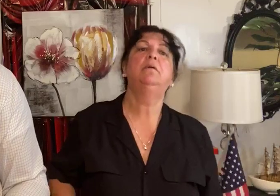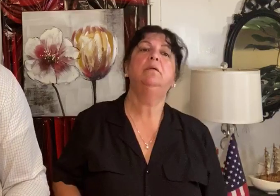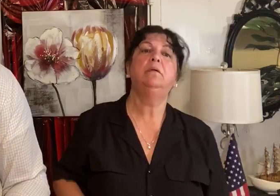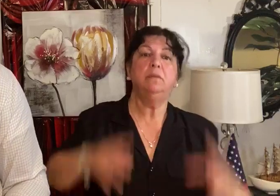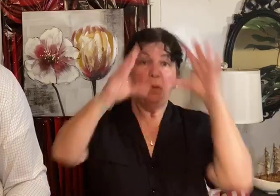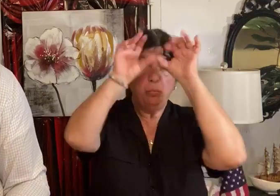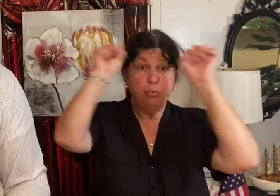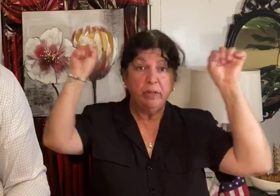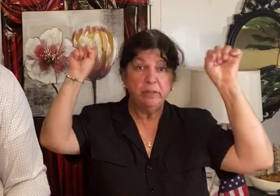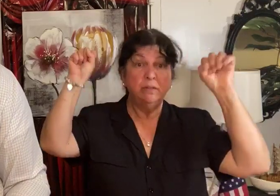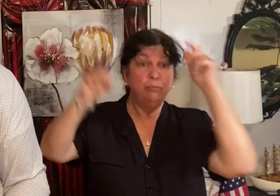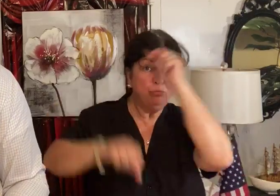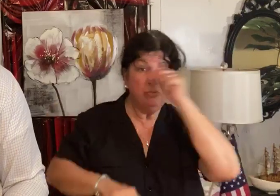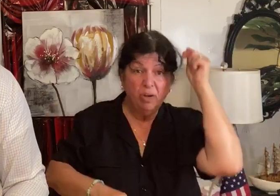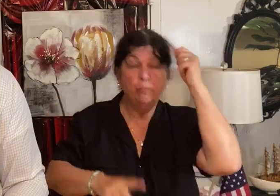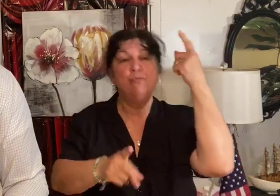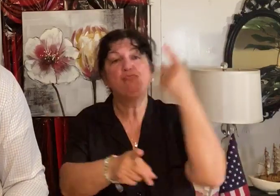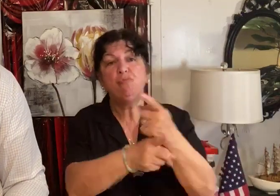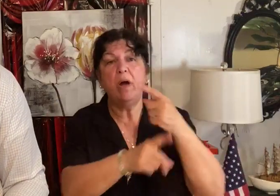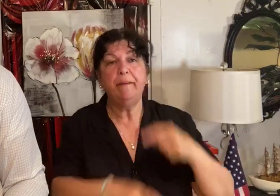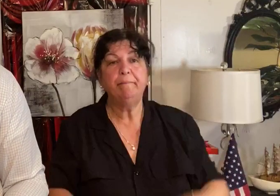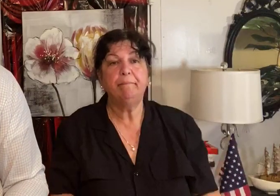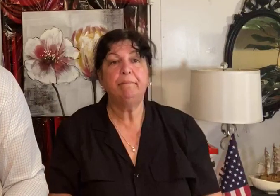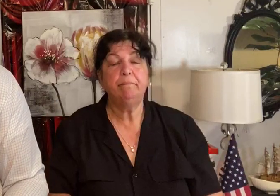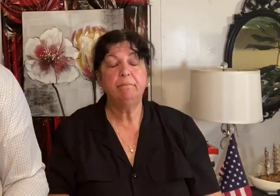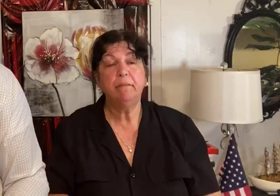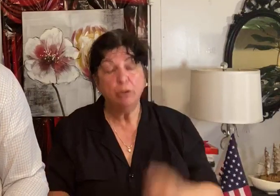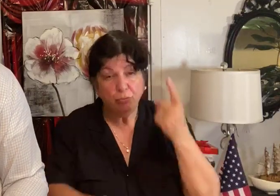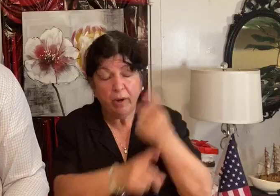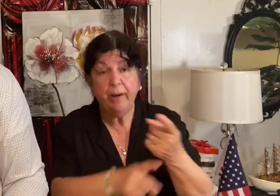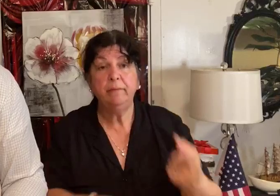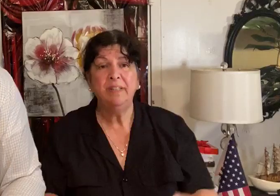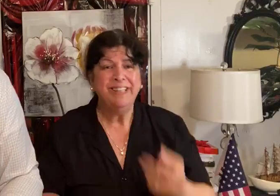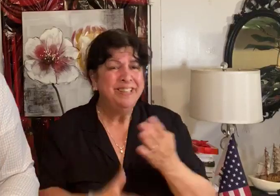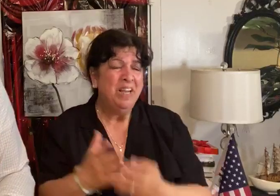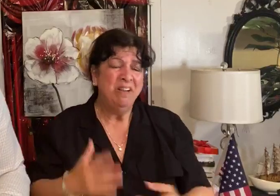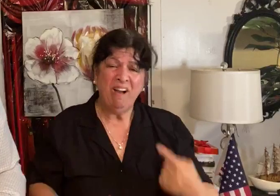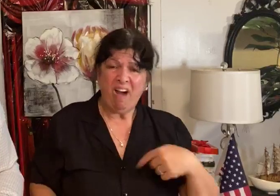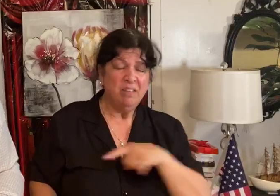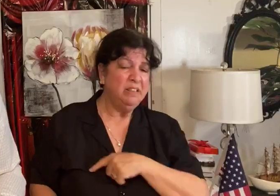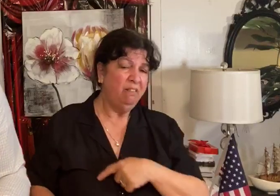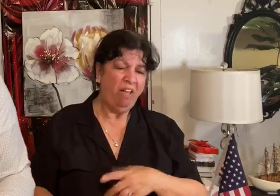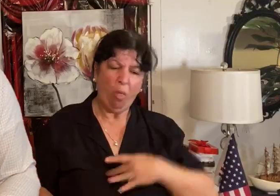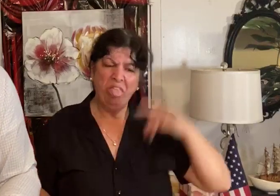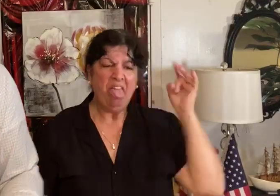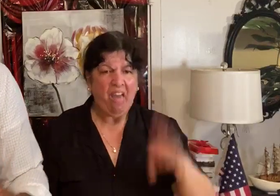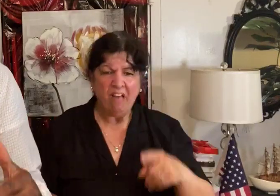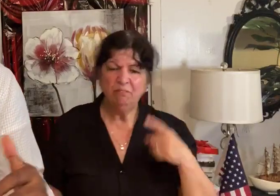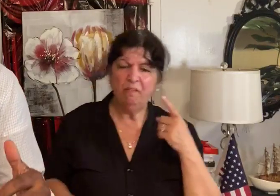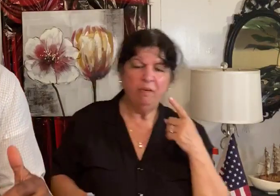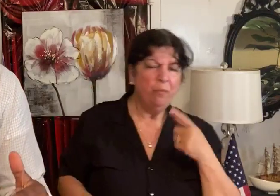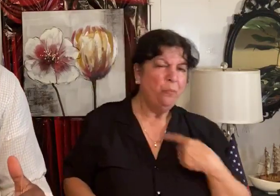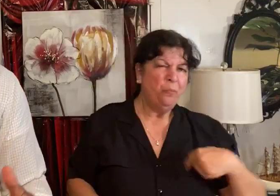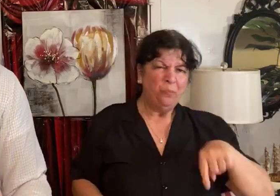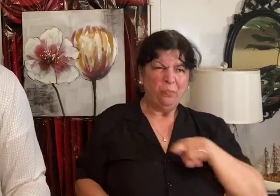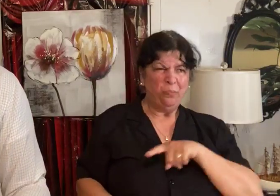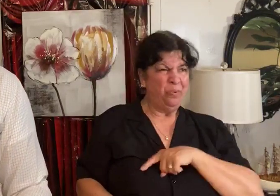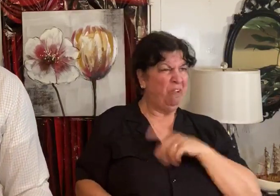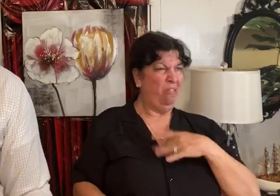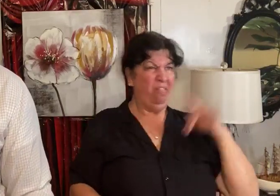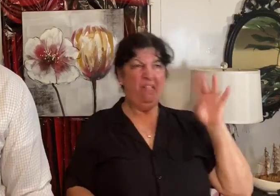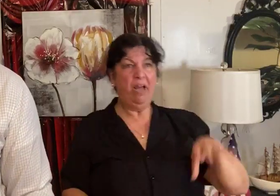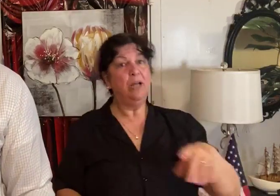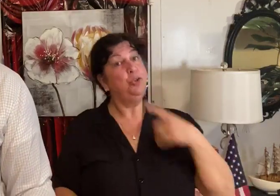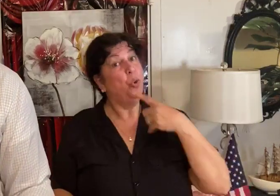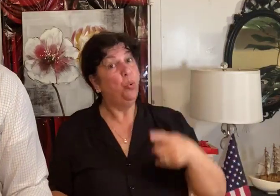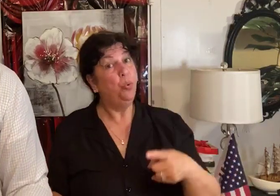President was right. That's right. Some of us don't like it when someone's right. Well, we don't like to hear the words, I told